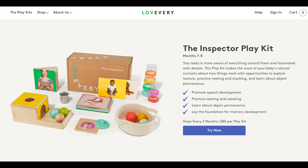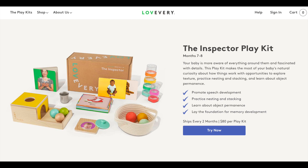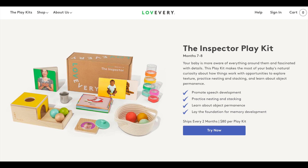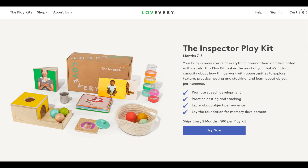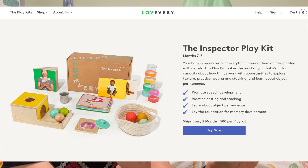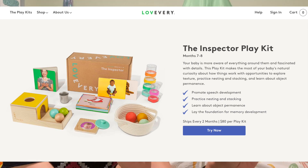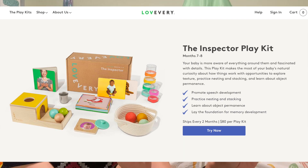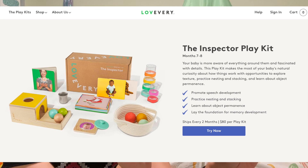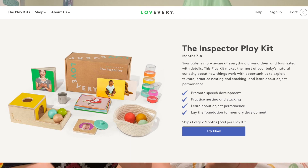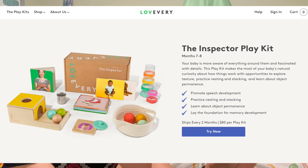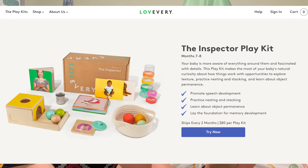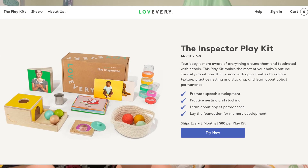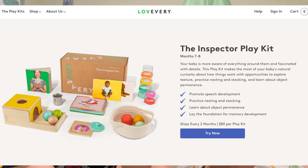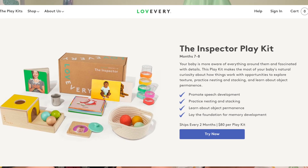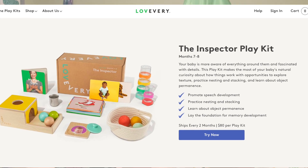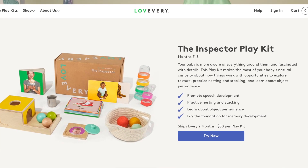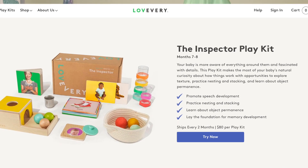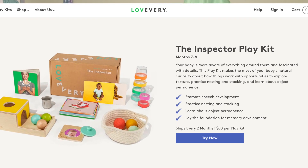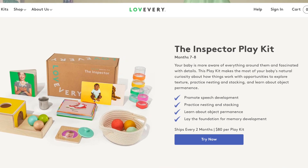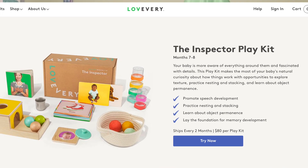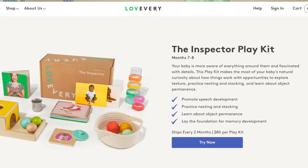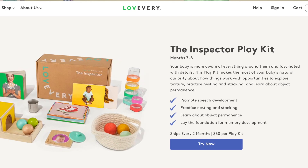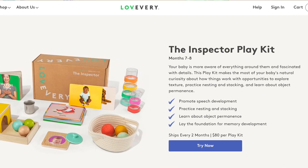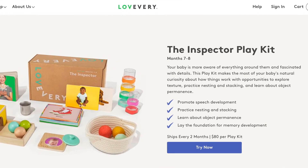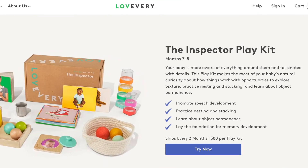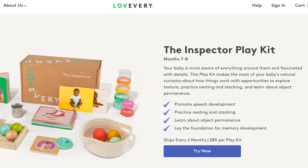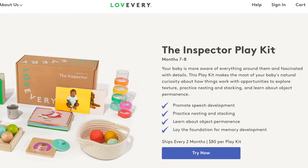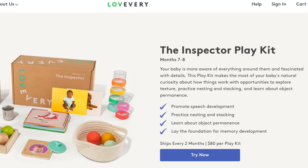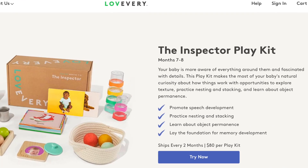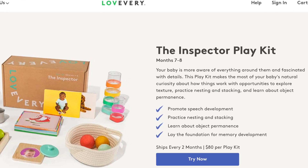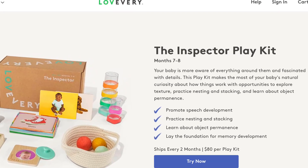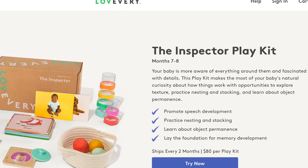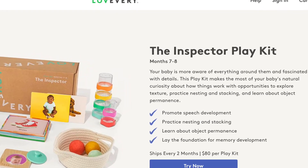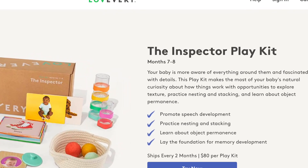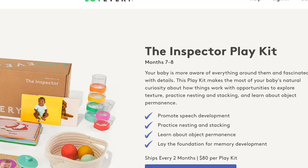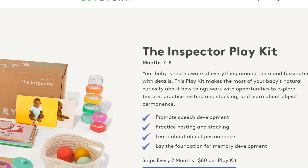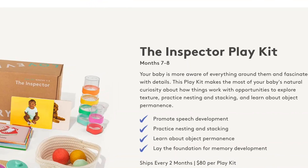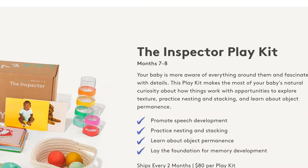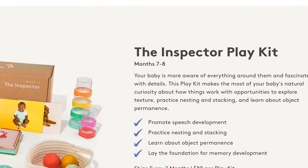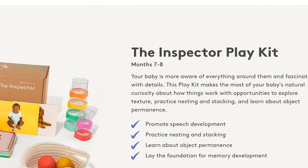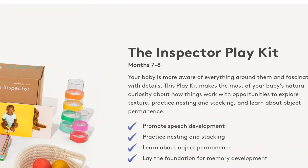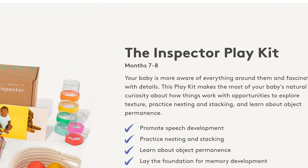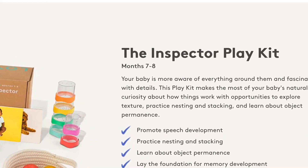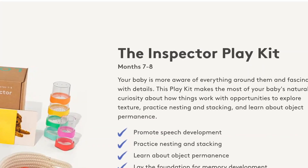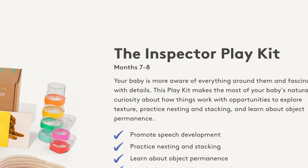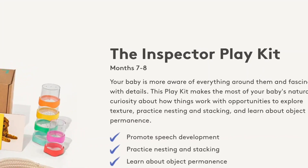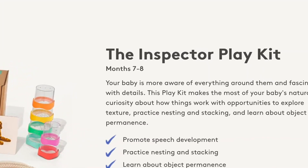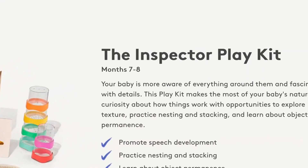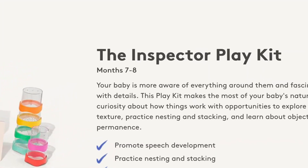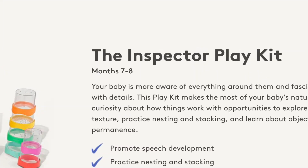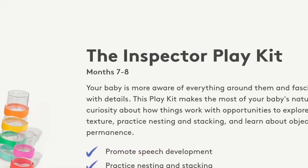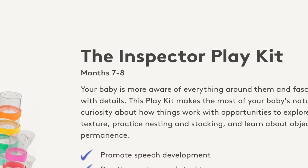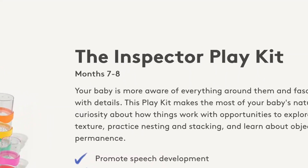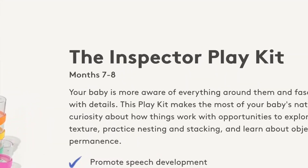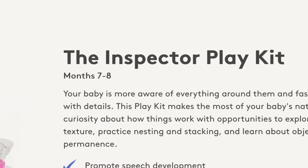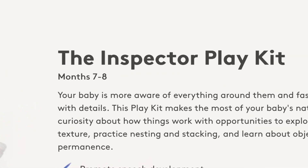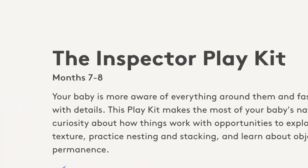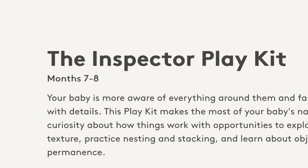I think this came when my son was around 6 months old, and it's something that he really enjoyed when he was